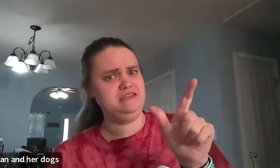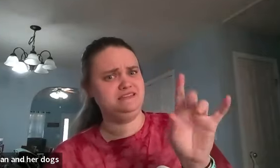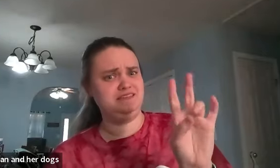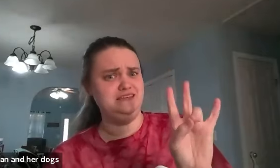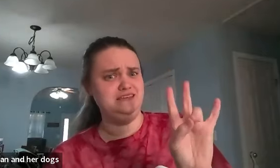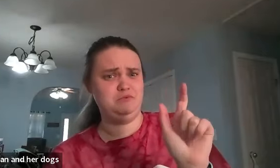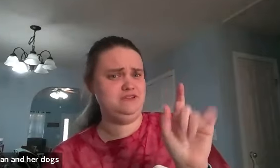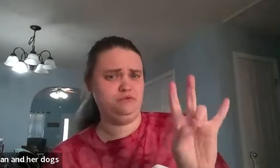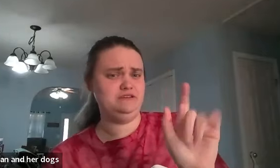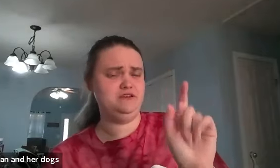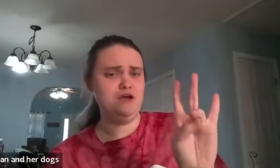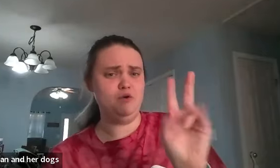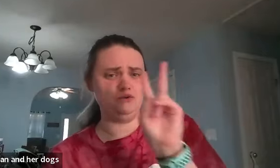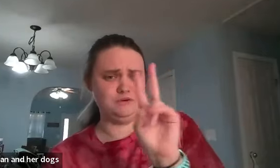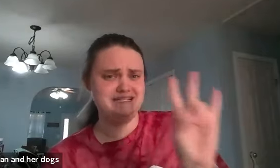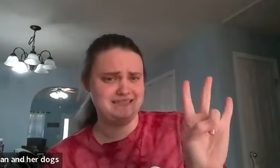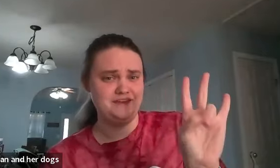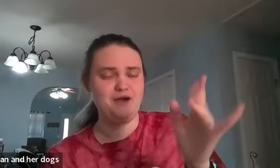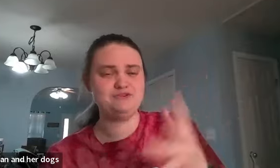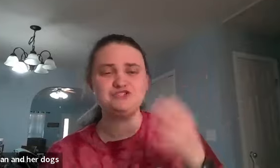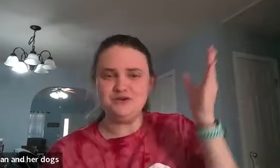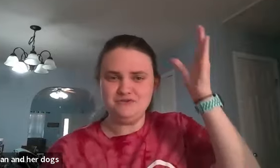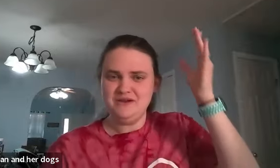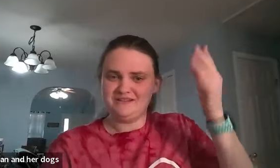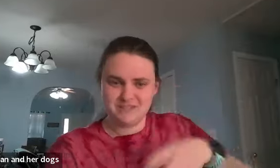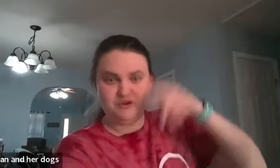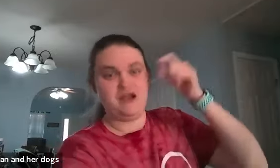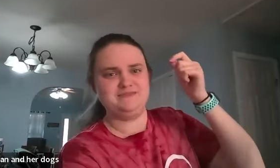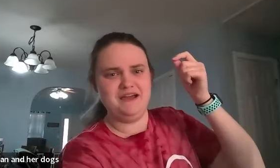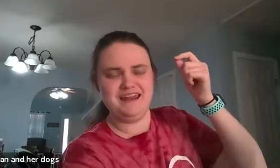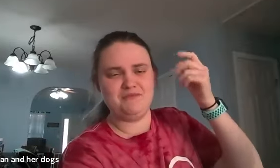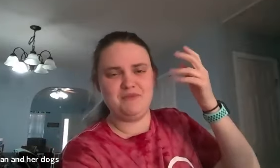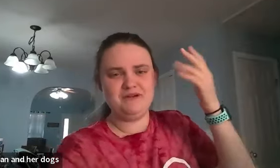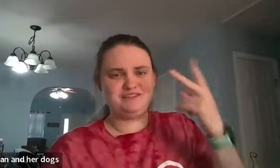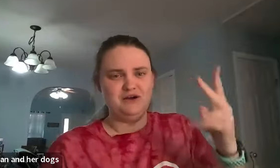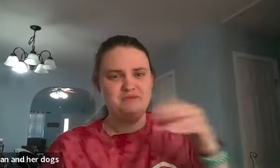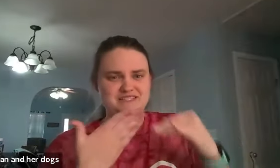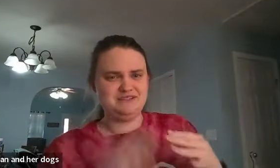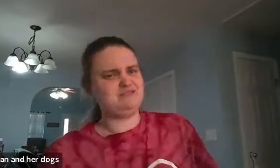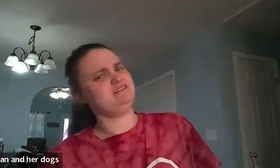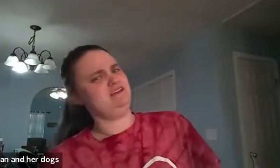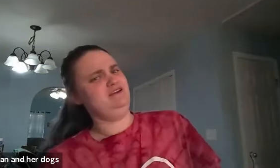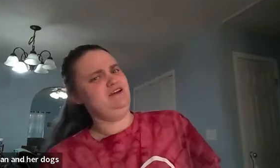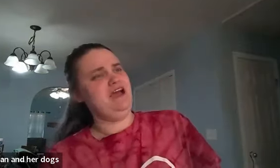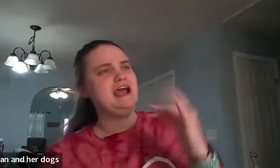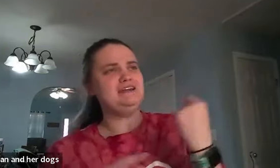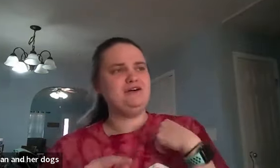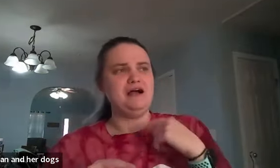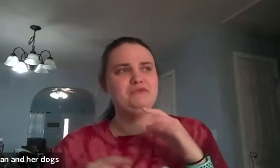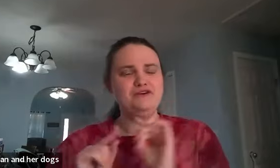is this? What? No, 27. I was so surprised by it. I remember I saw one of my students and I was like, and I had to go, I went over